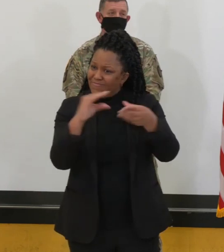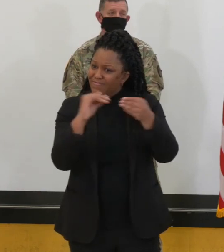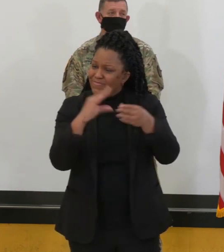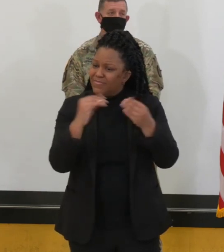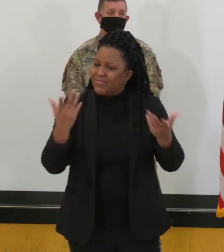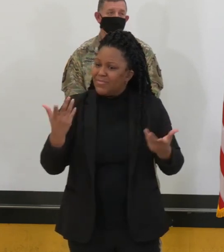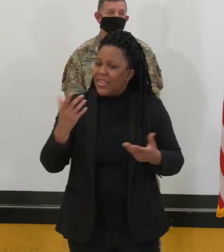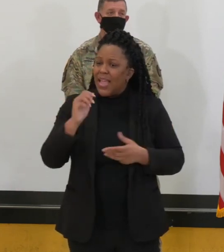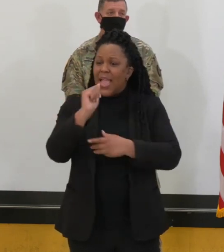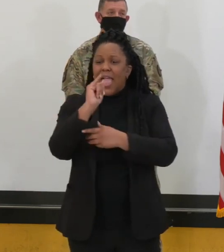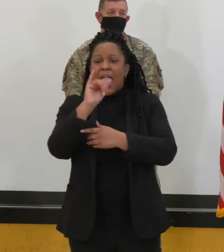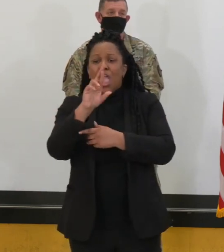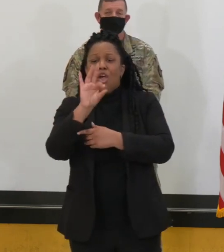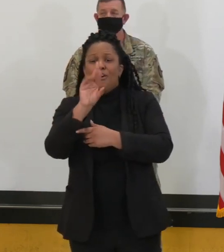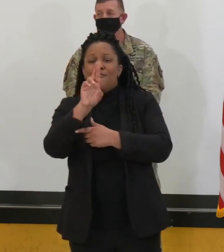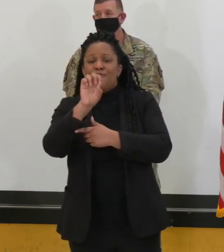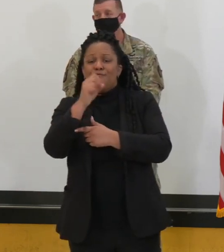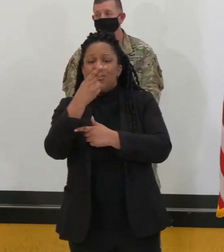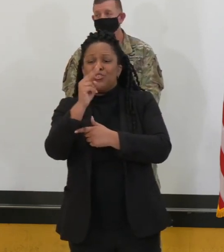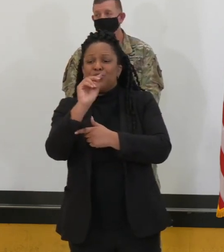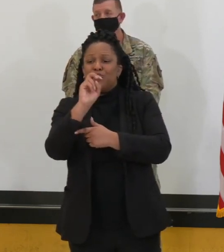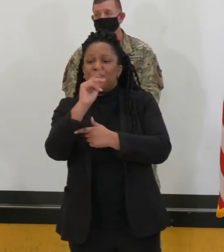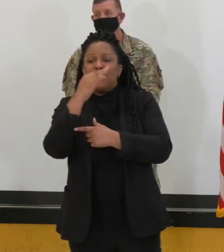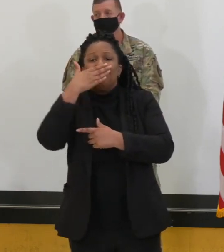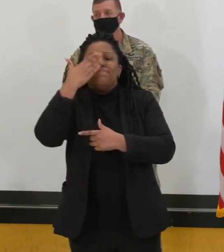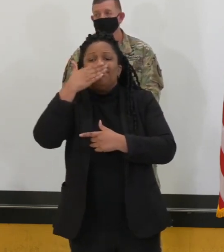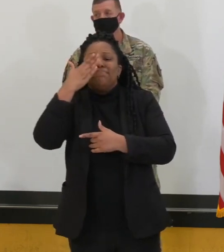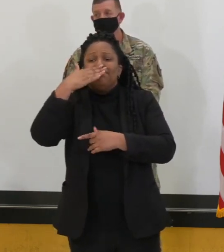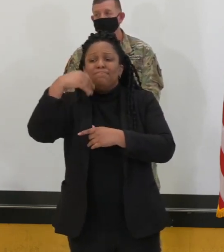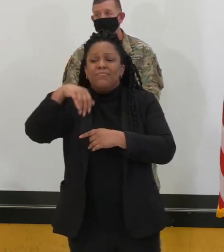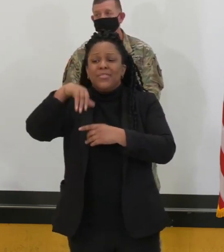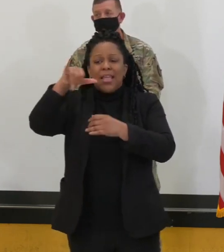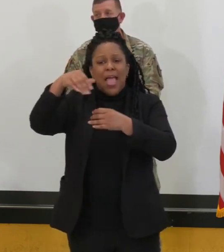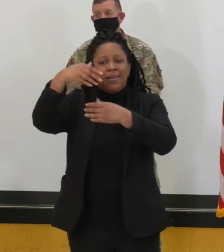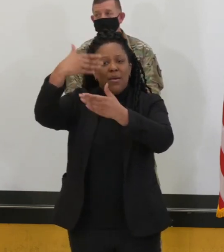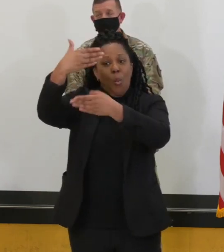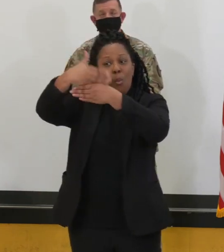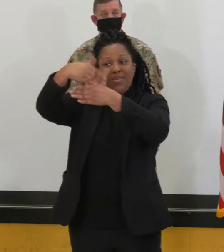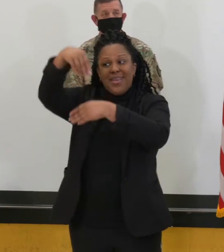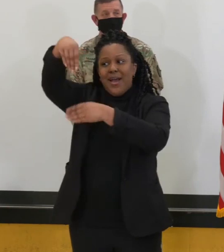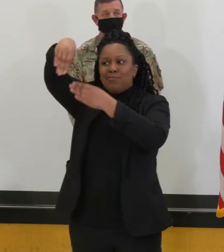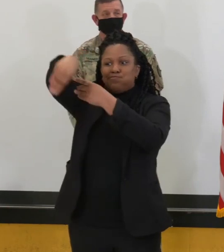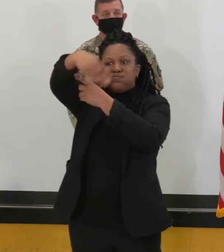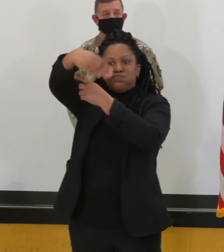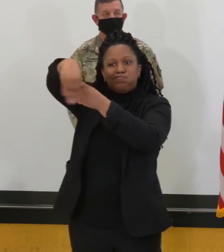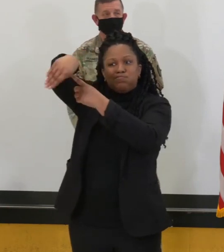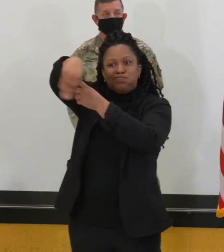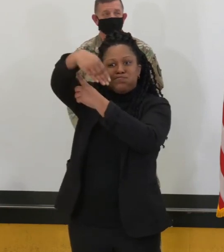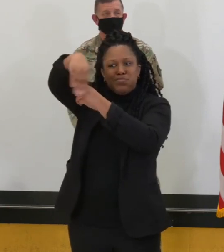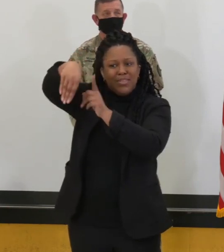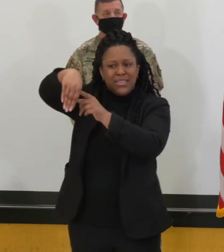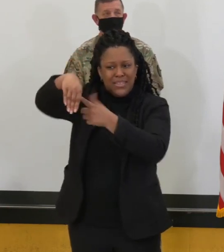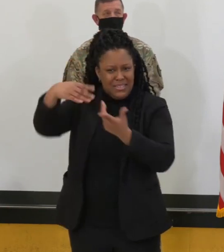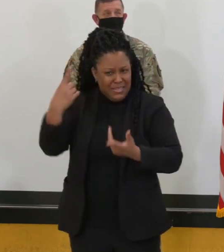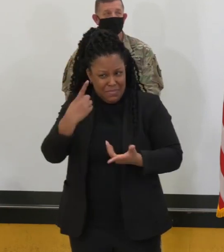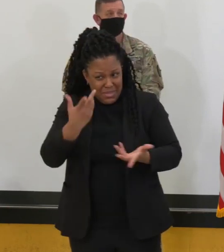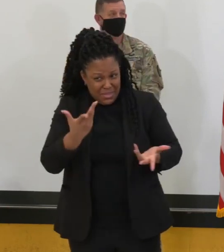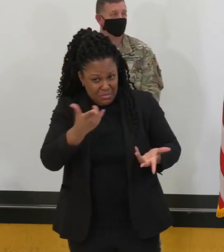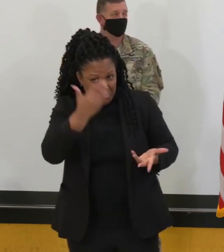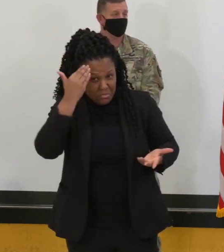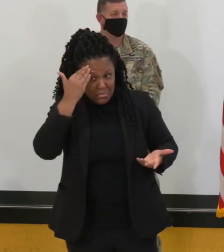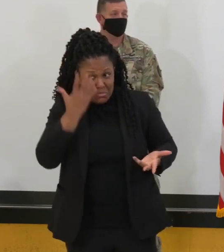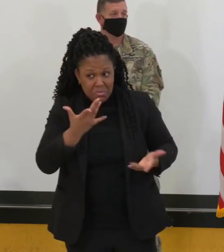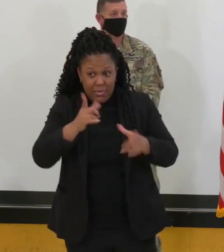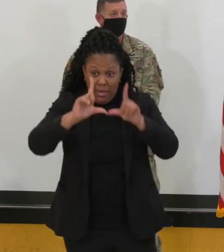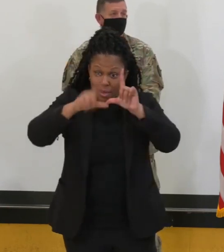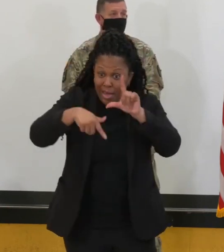window, or was it expired license plates? Can you tell us a little more, you know? So the question is, what can I